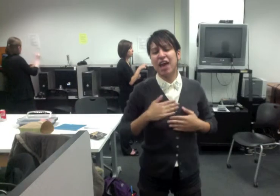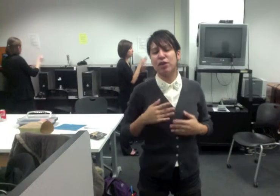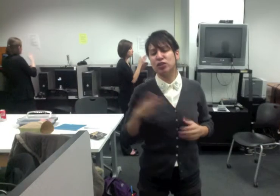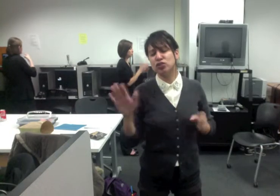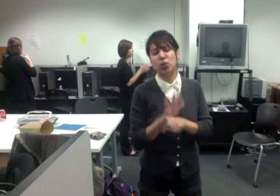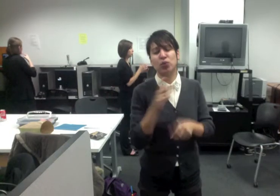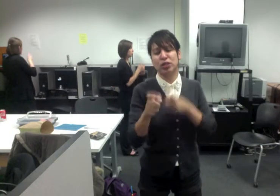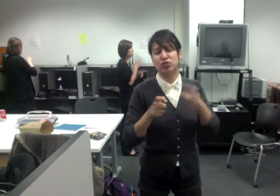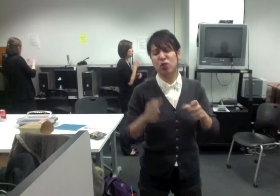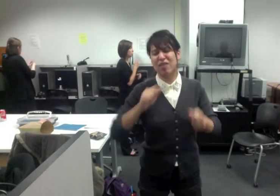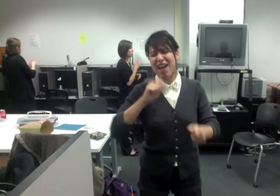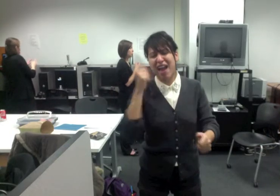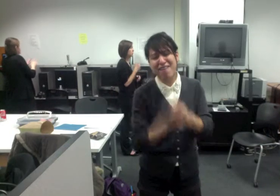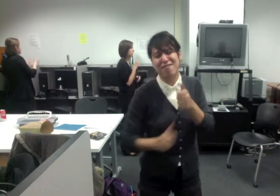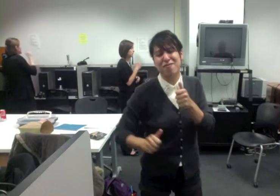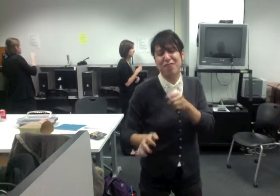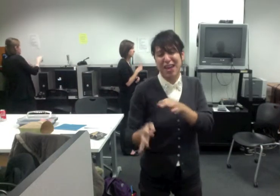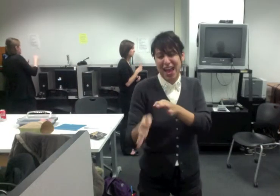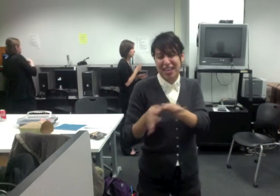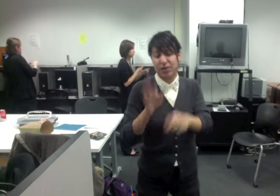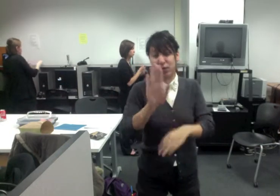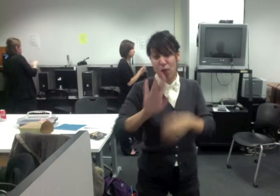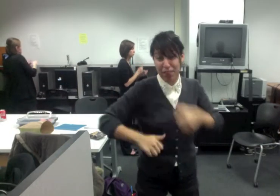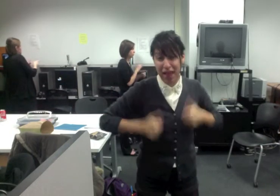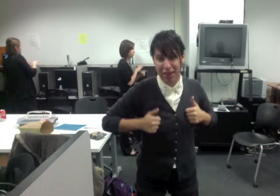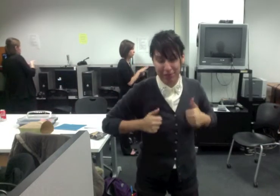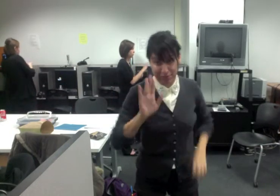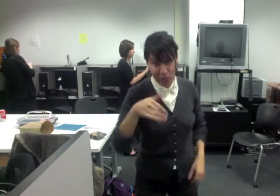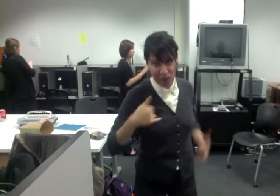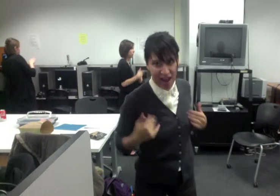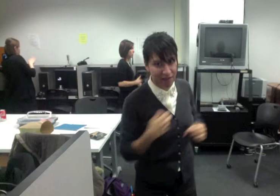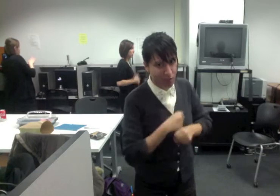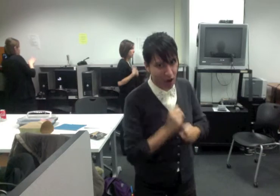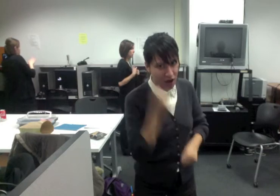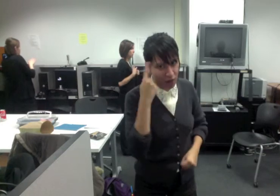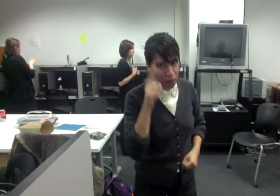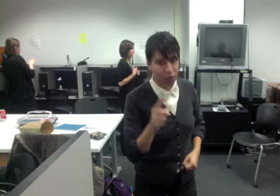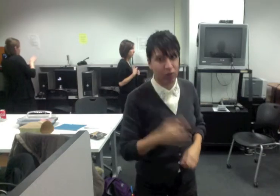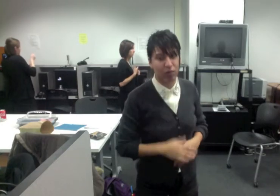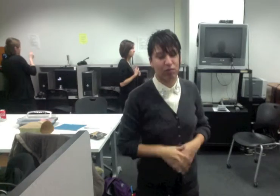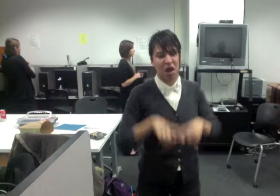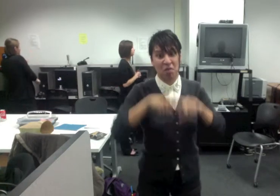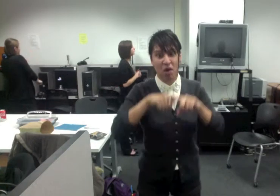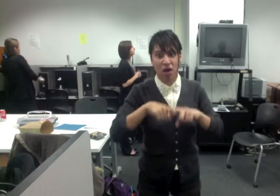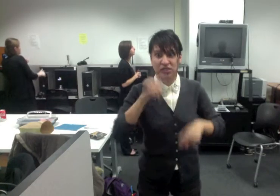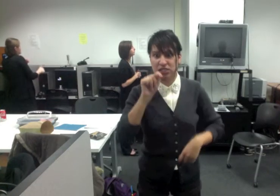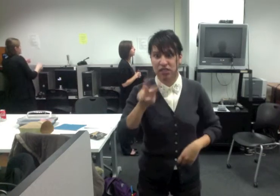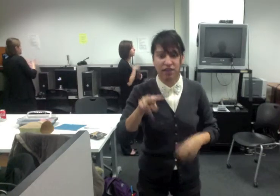your life, boy, do we have a product for you that pauses live TV, skips commercials, memorizes your viewing habits, etc.,